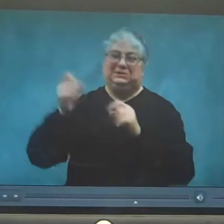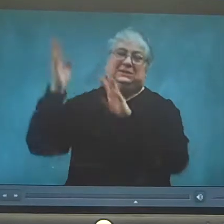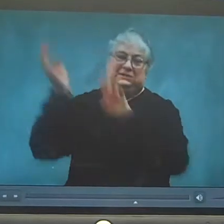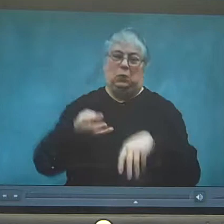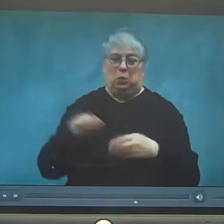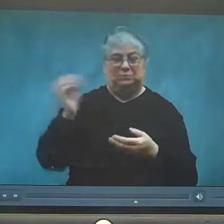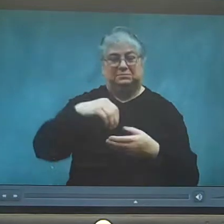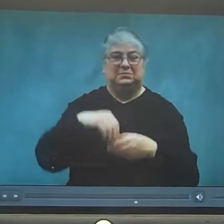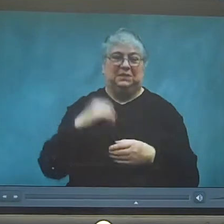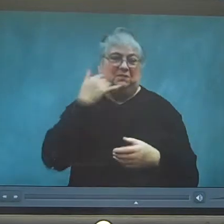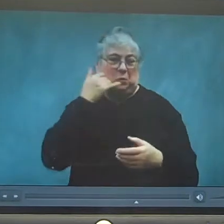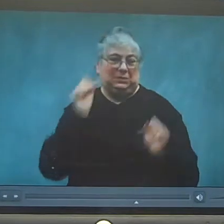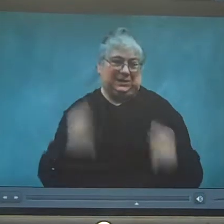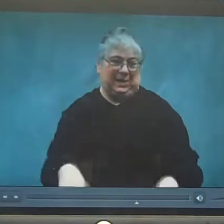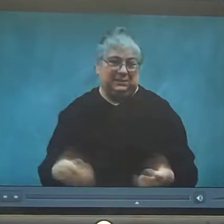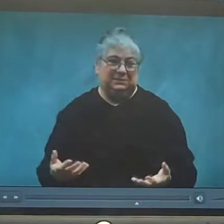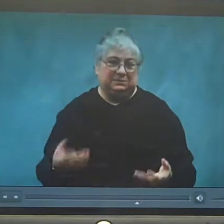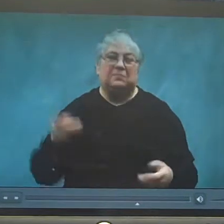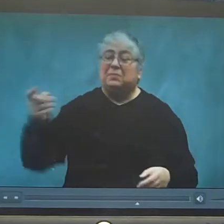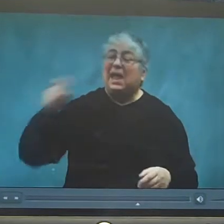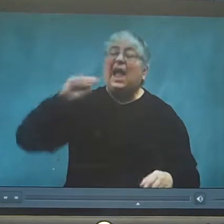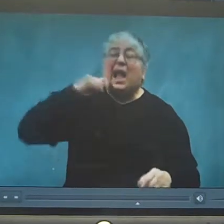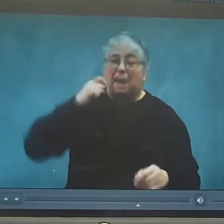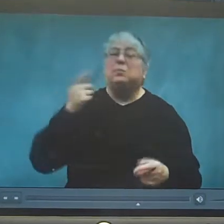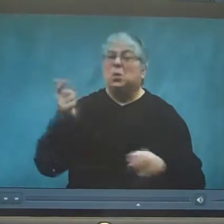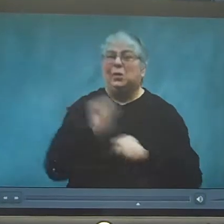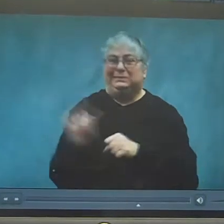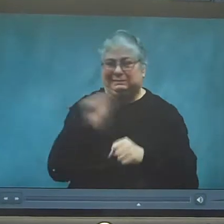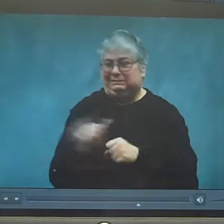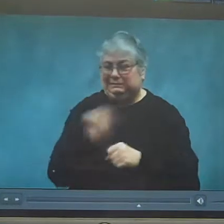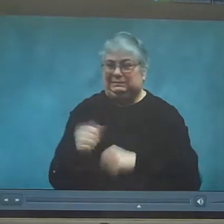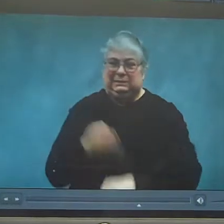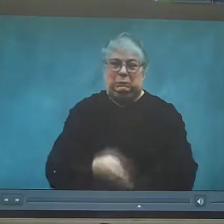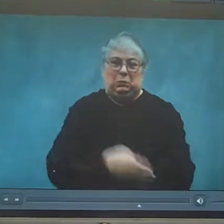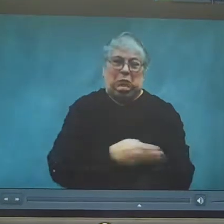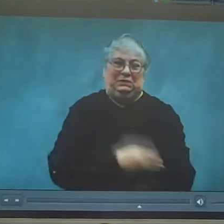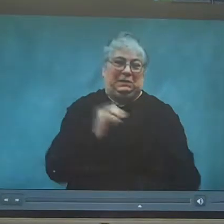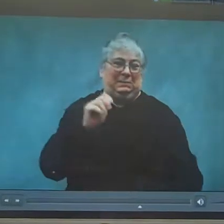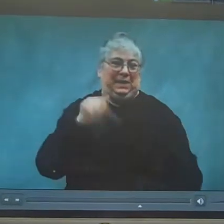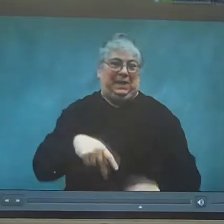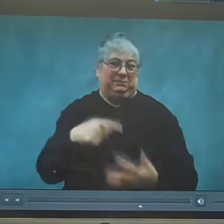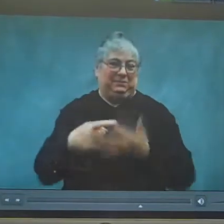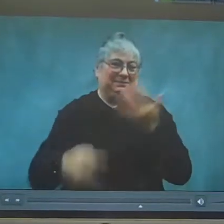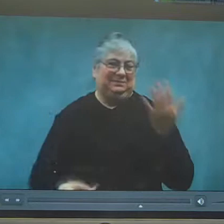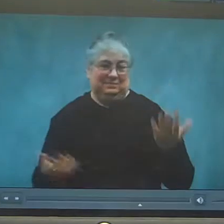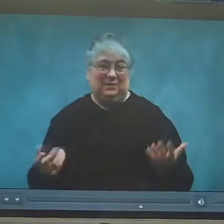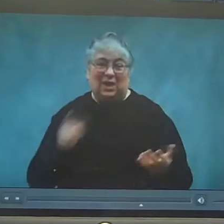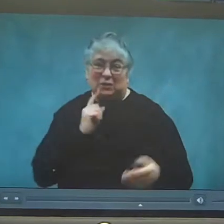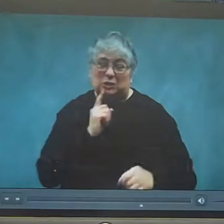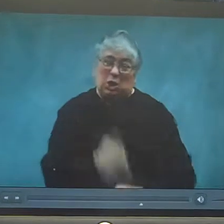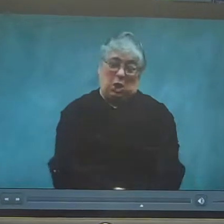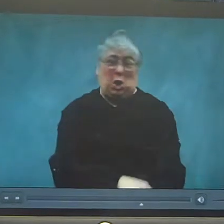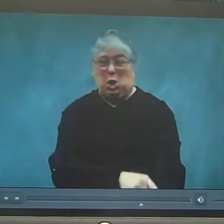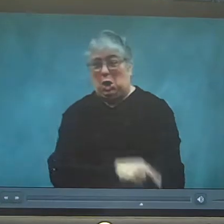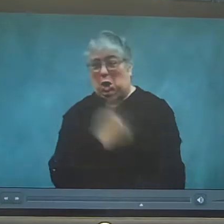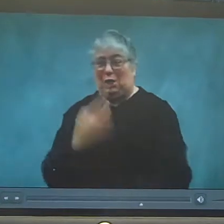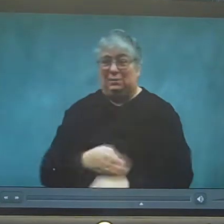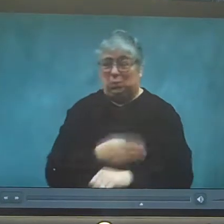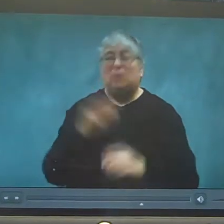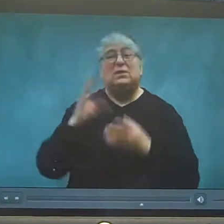December 13th. That's when they'll start downloading the apps, these new apps to the phone. And they're way more advanced than the